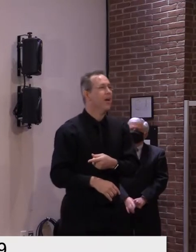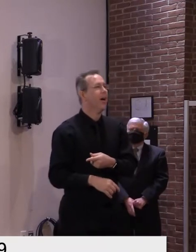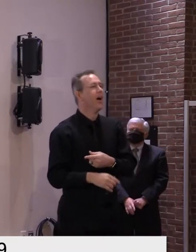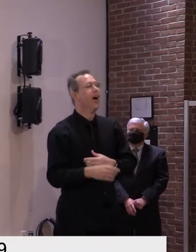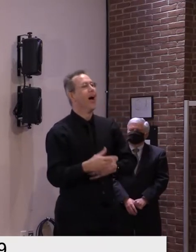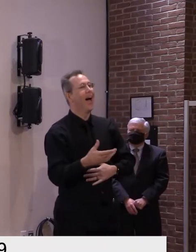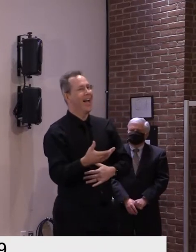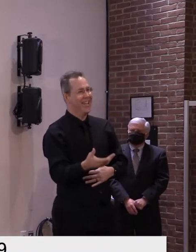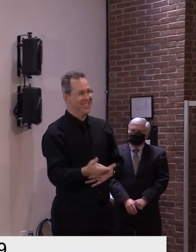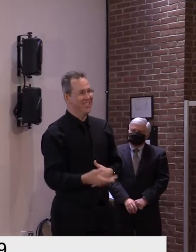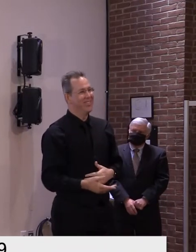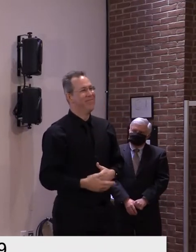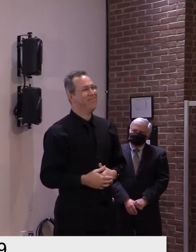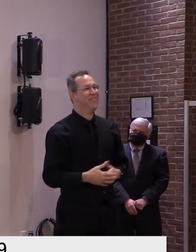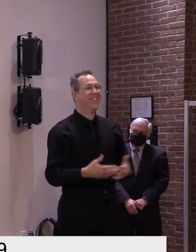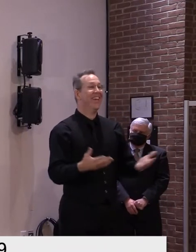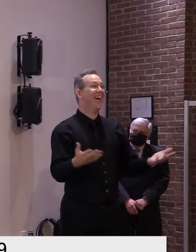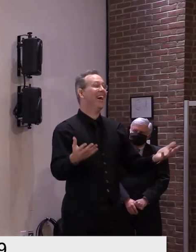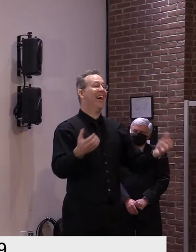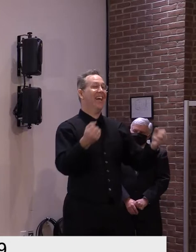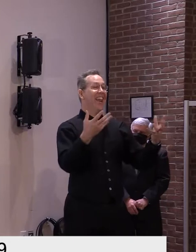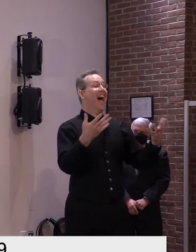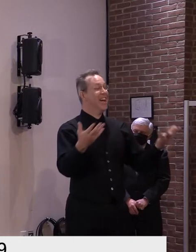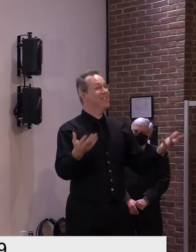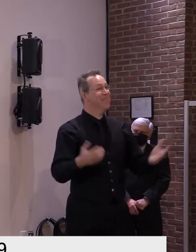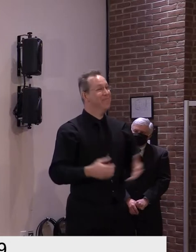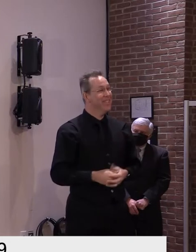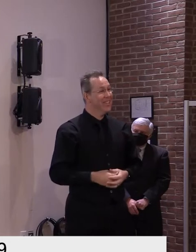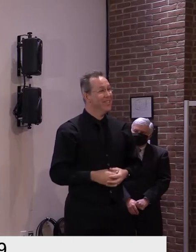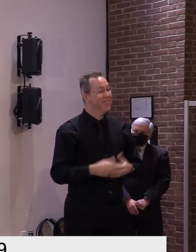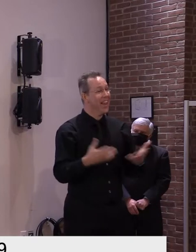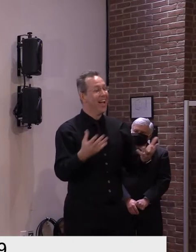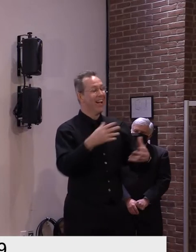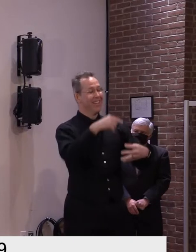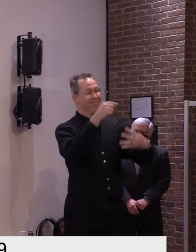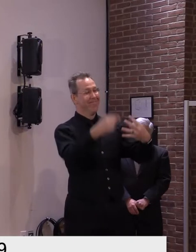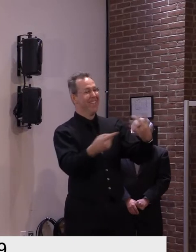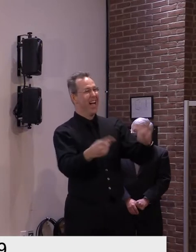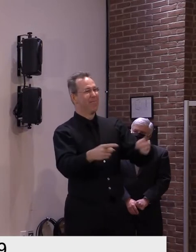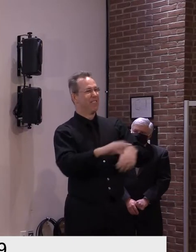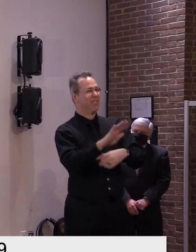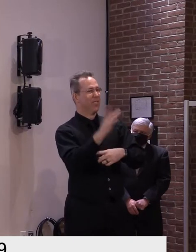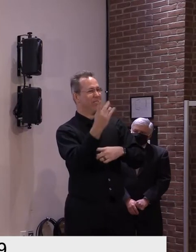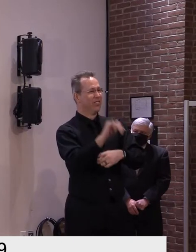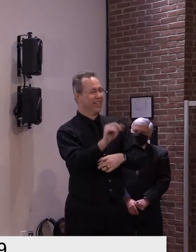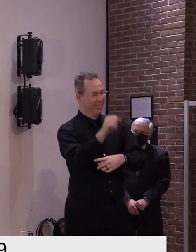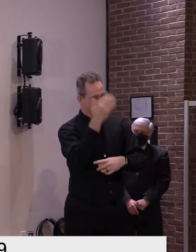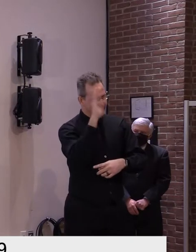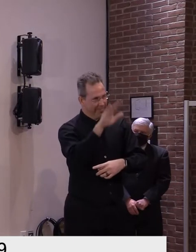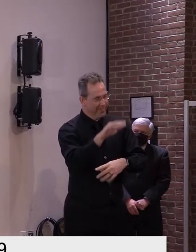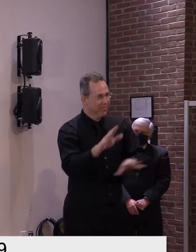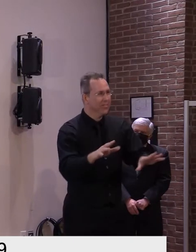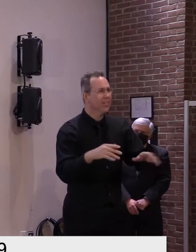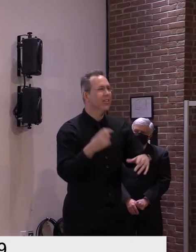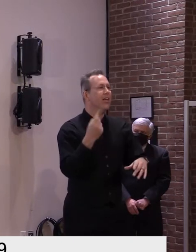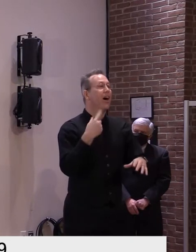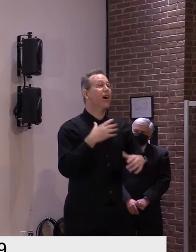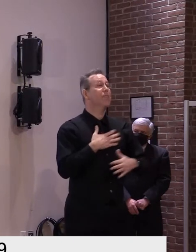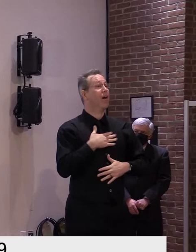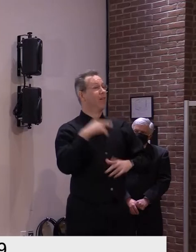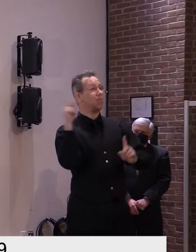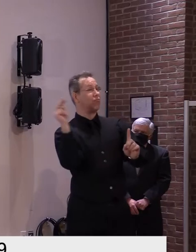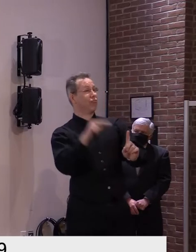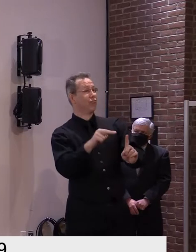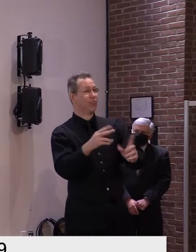things that come into play with this. I would say, you know, from my standpoint, there may be still